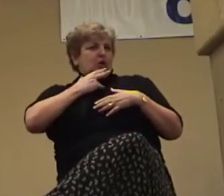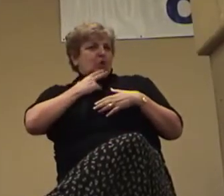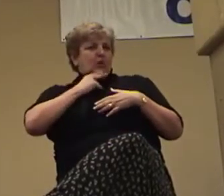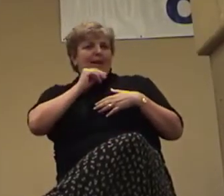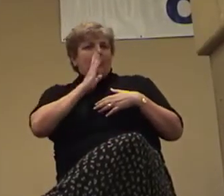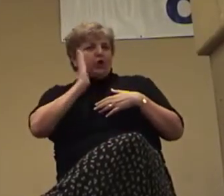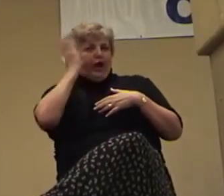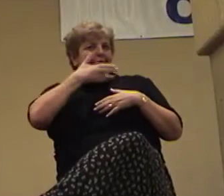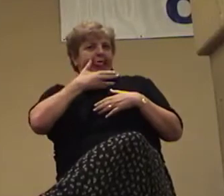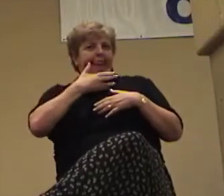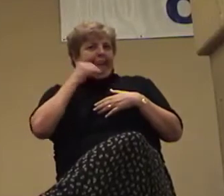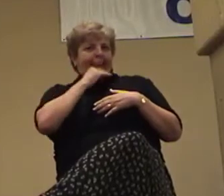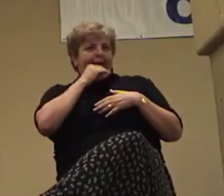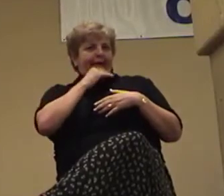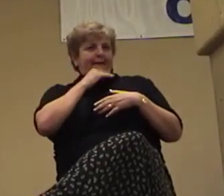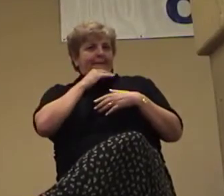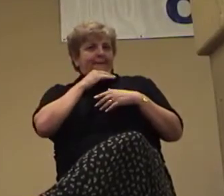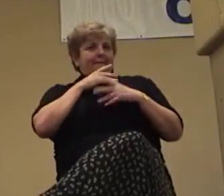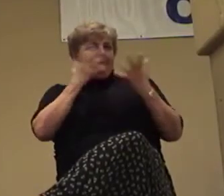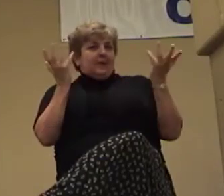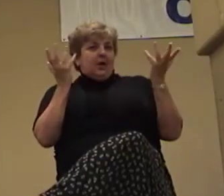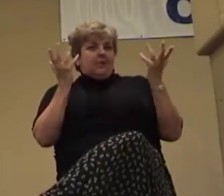It still hurts, but it looks really cute.